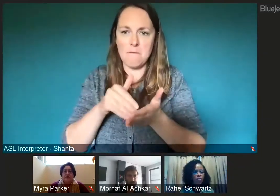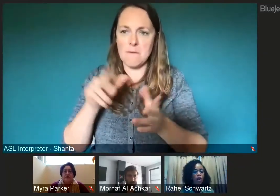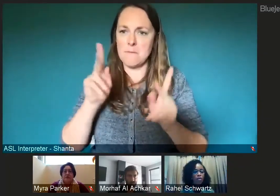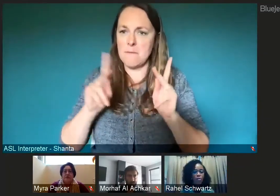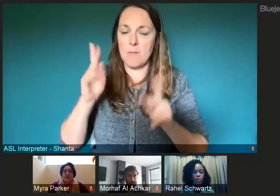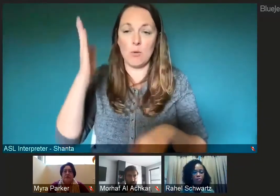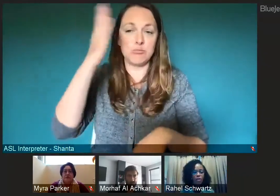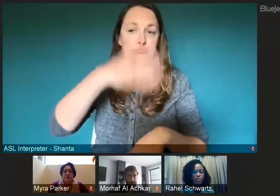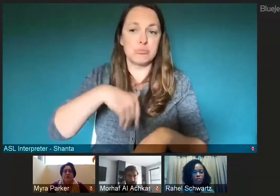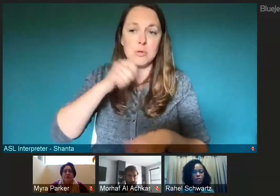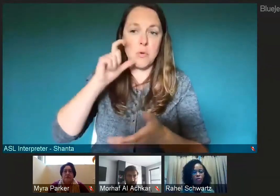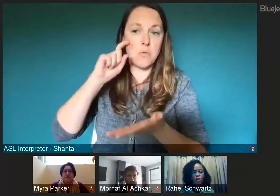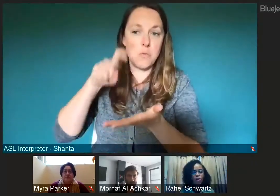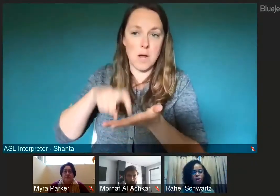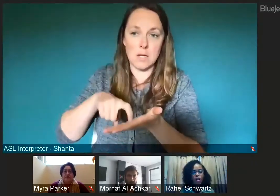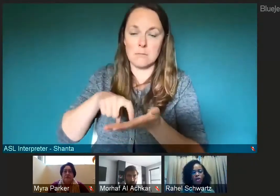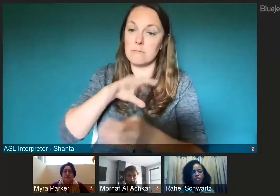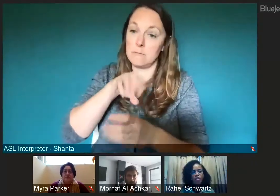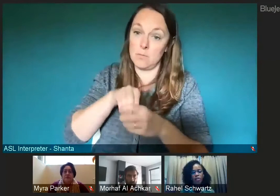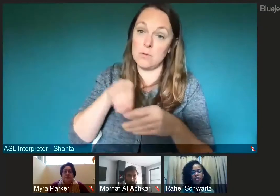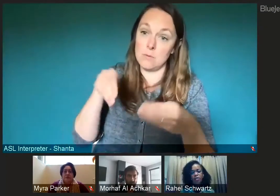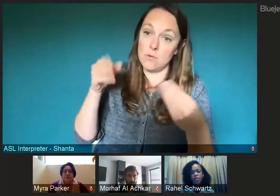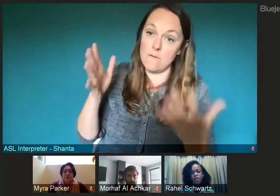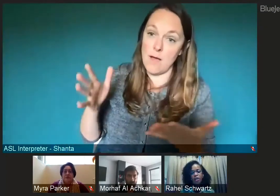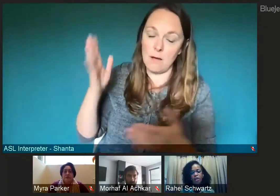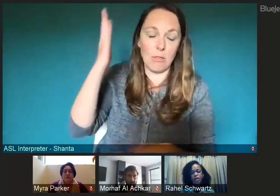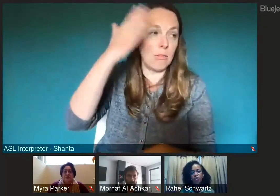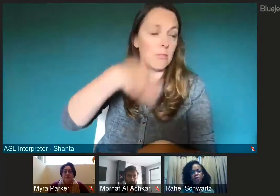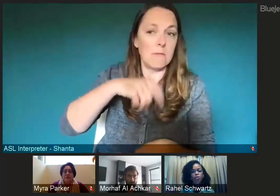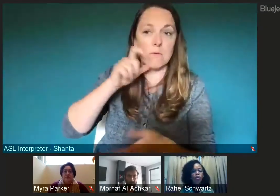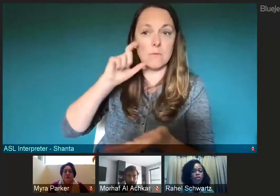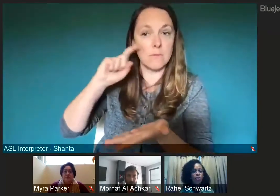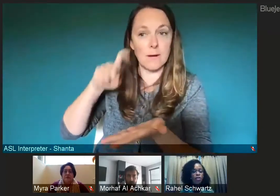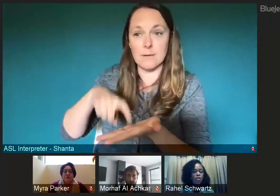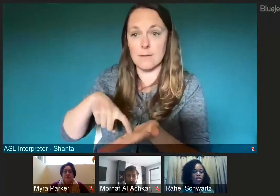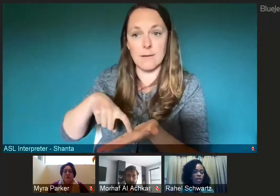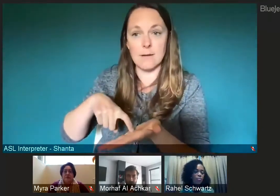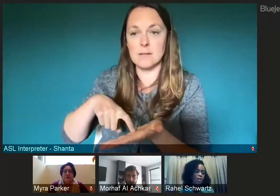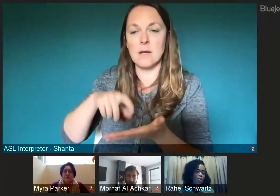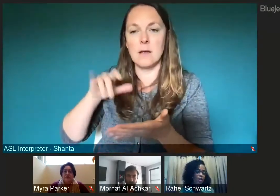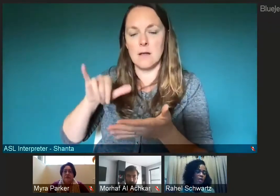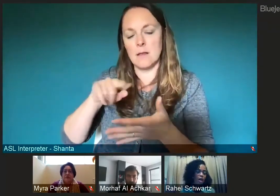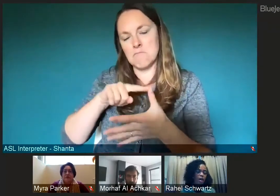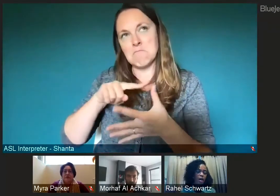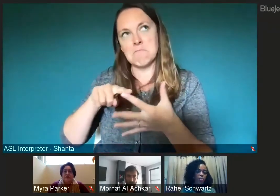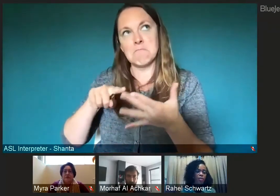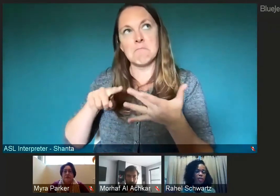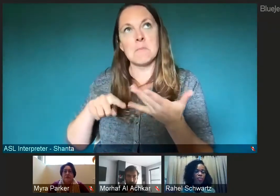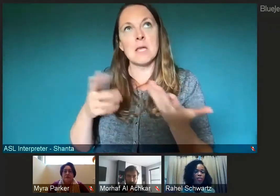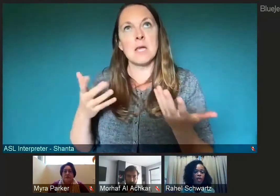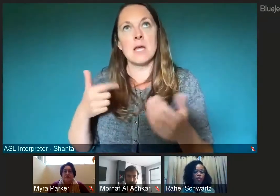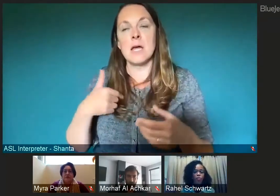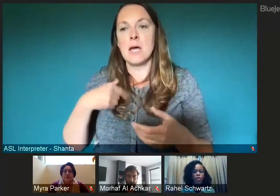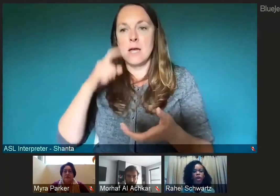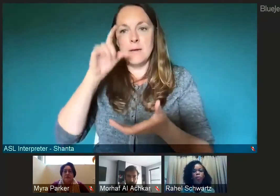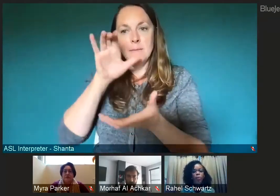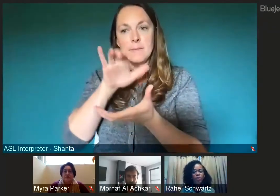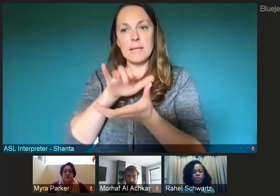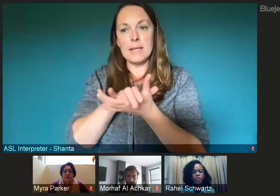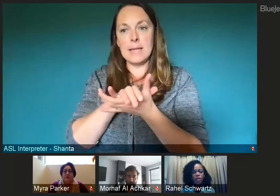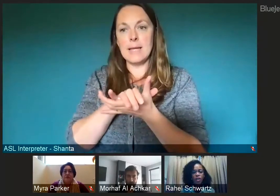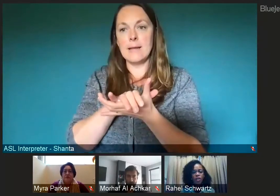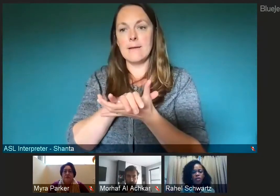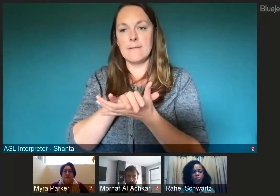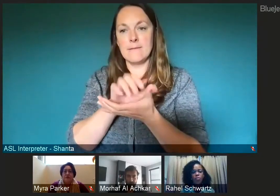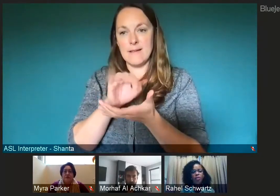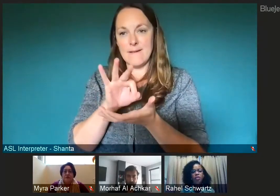including, healthcare providers. So I think those are the things I believe that will help